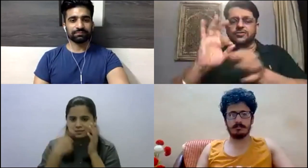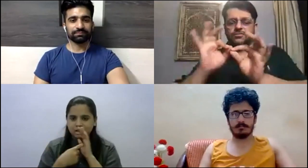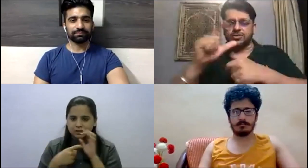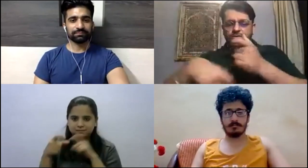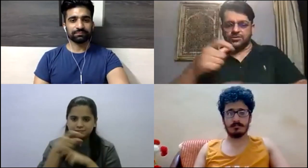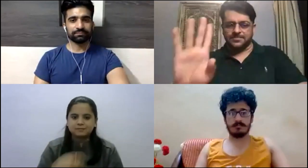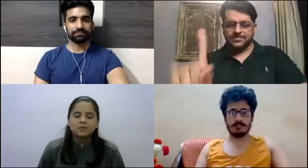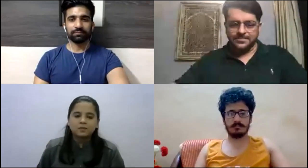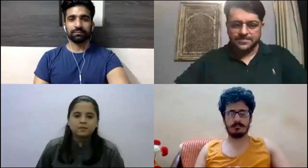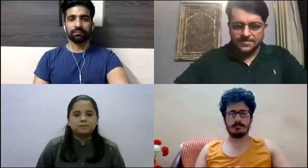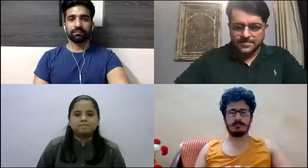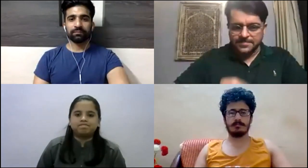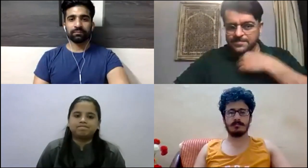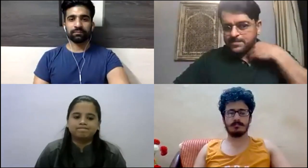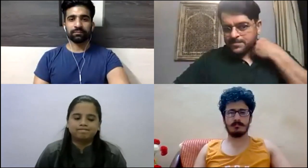Yeah.